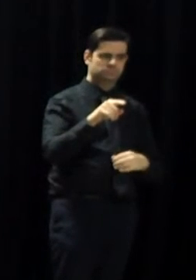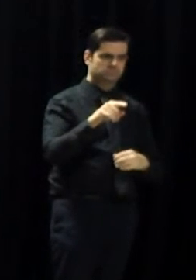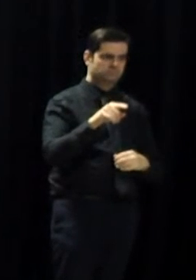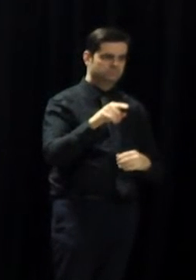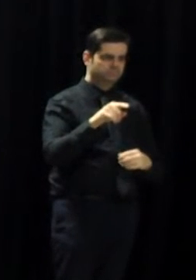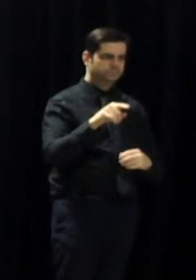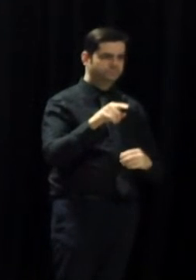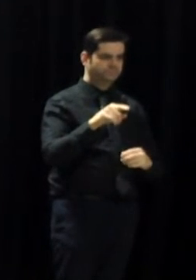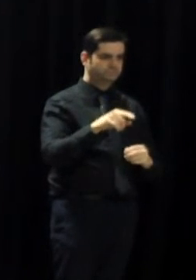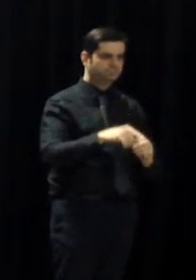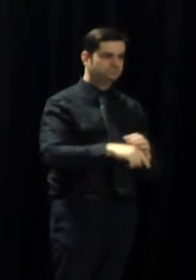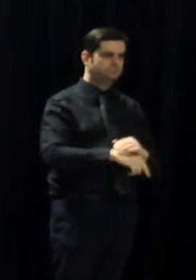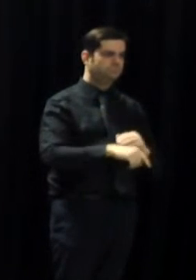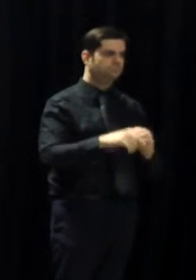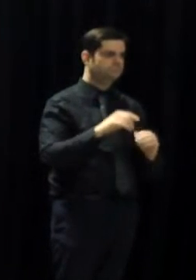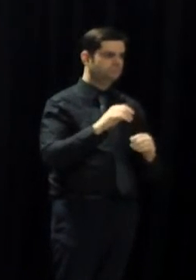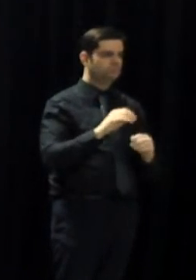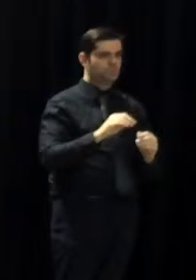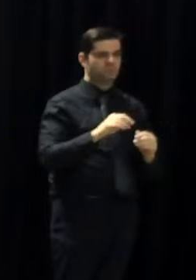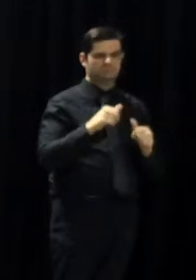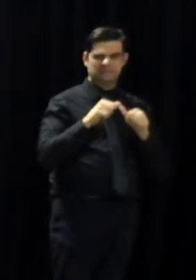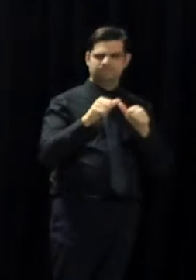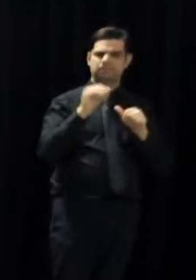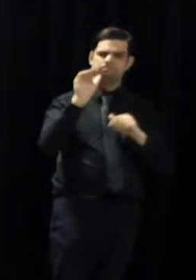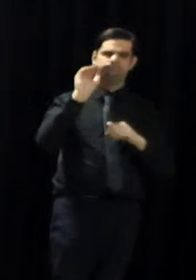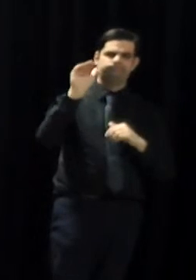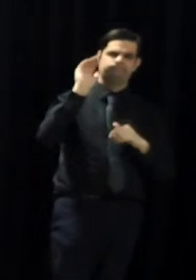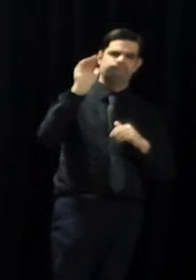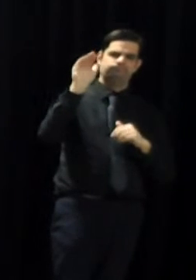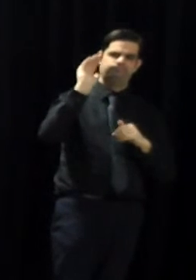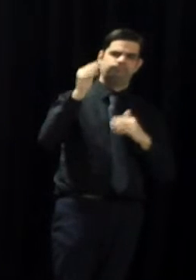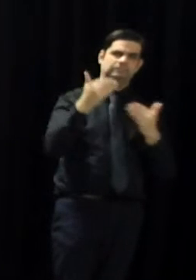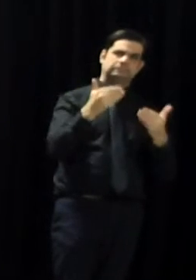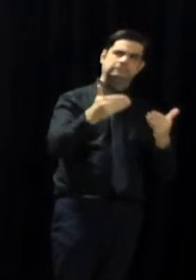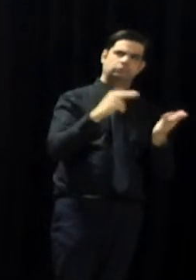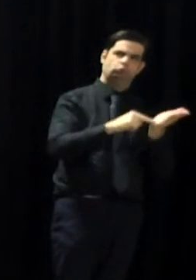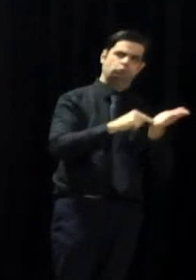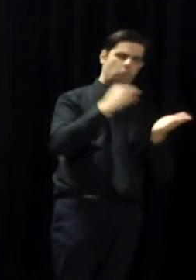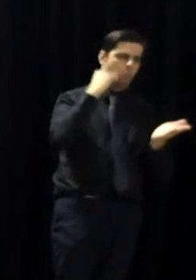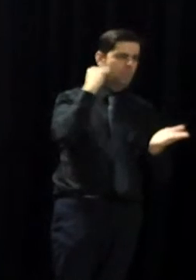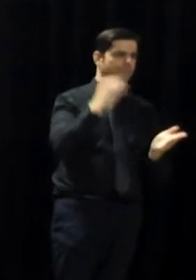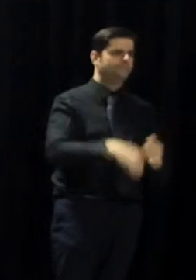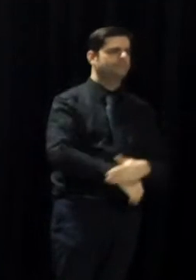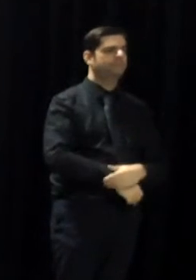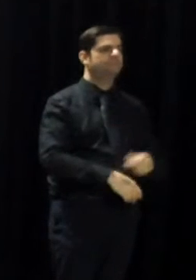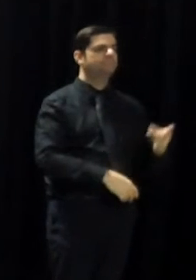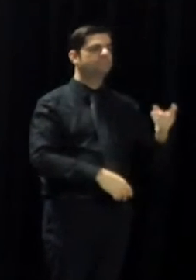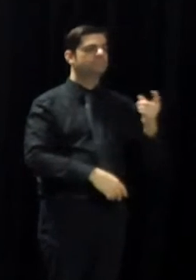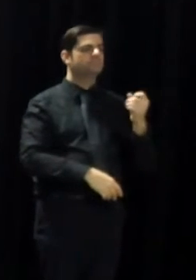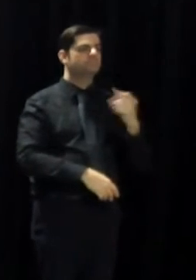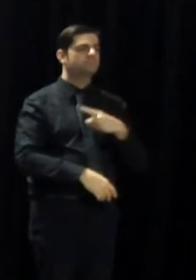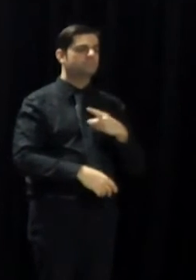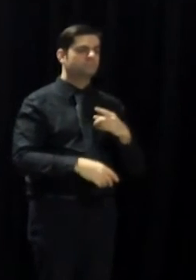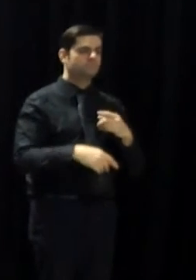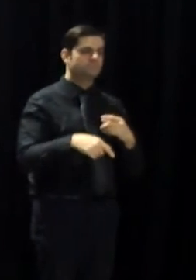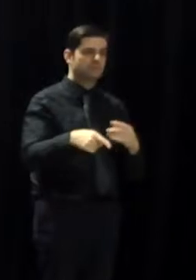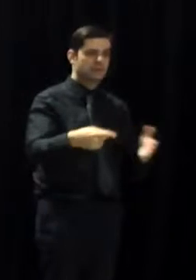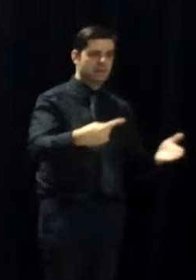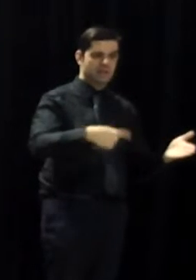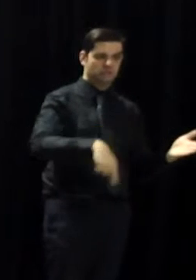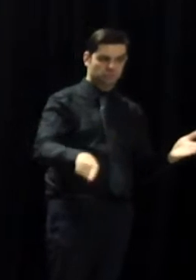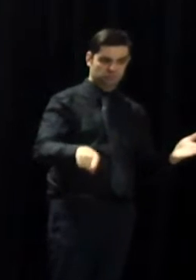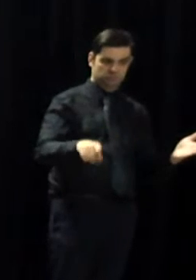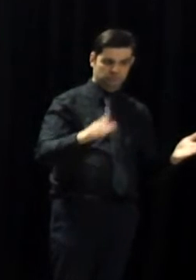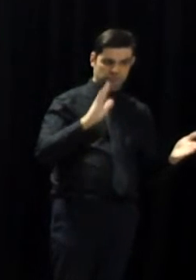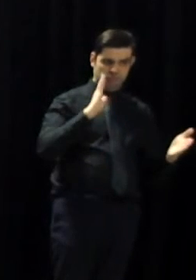they be completed by the end of next week? I don't think they're all going to be completed by the end of next week. I think I know we'll